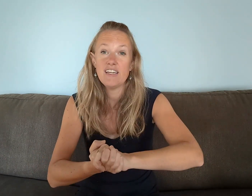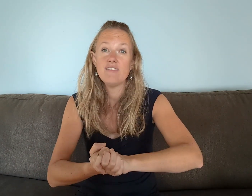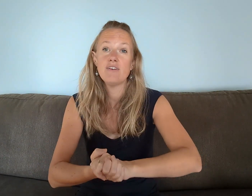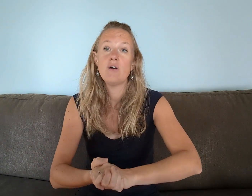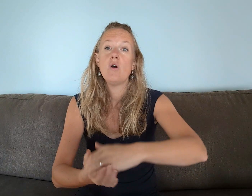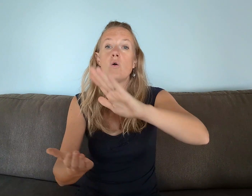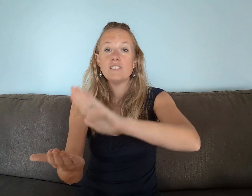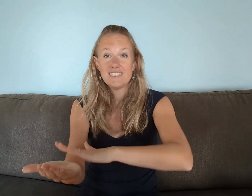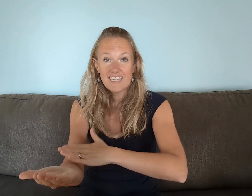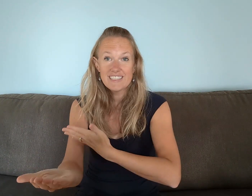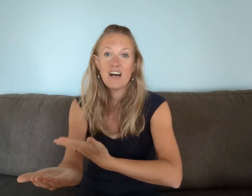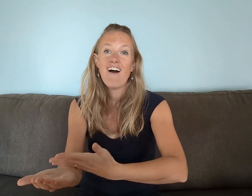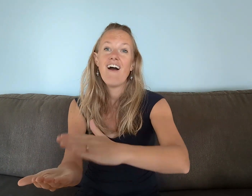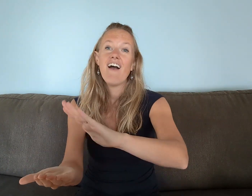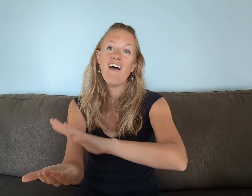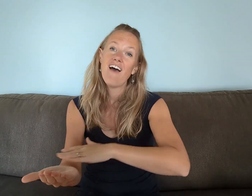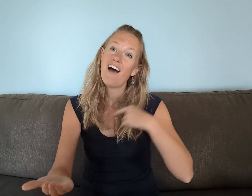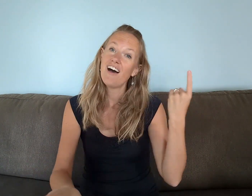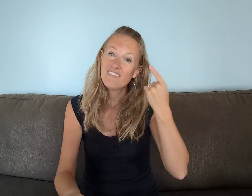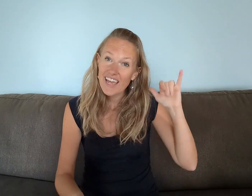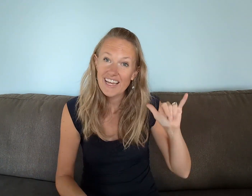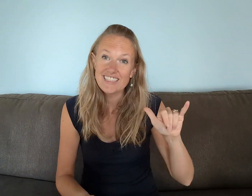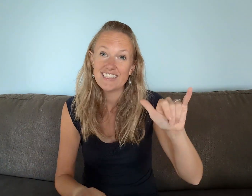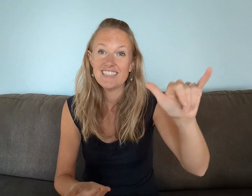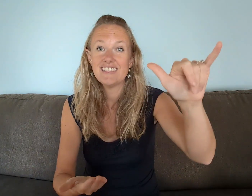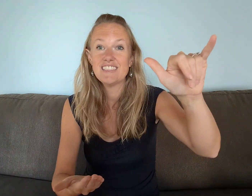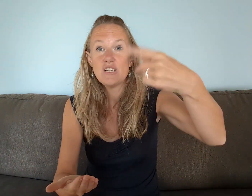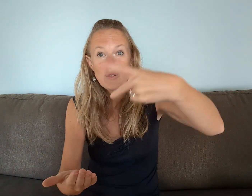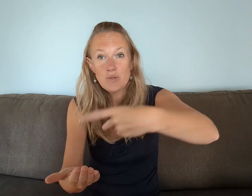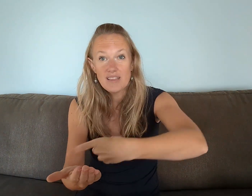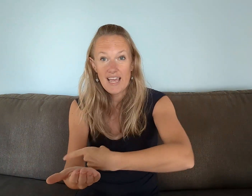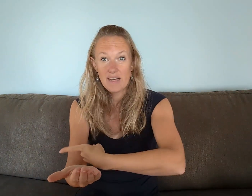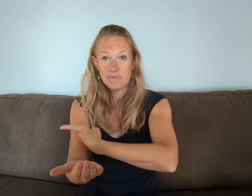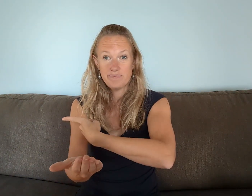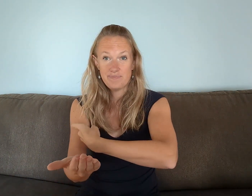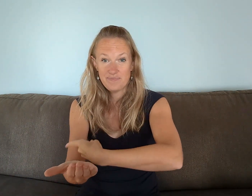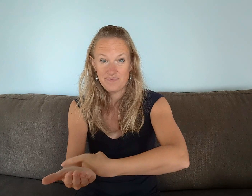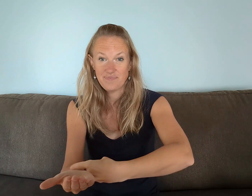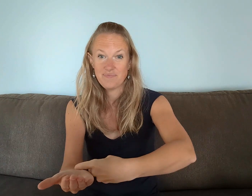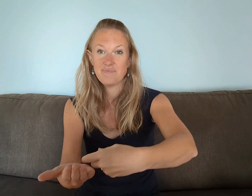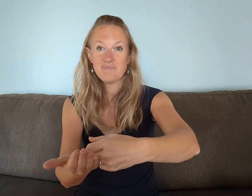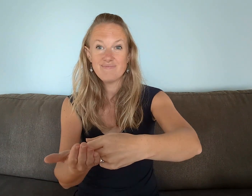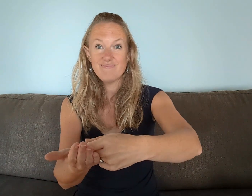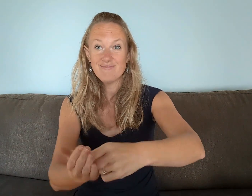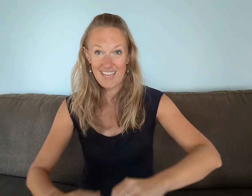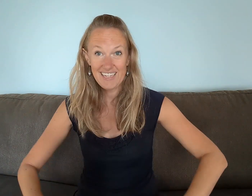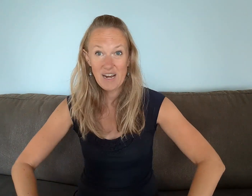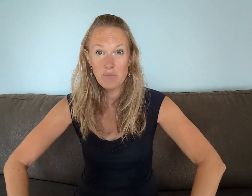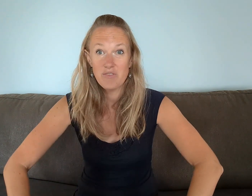believe will sing a song of ages to the Lamb. Okay, now we're moving